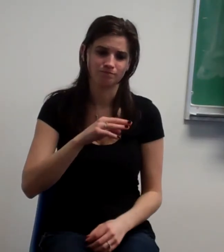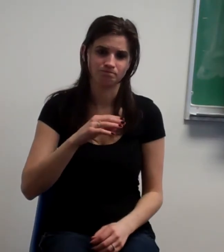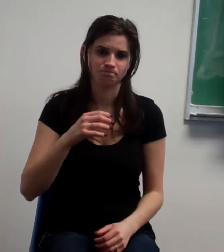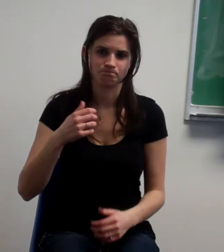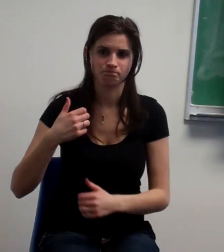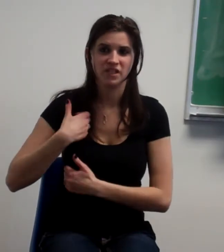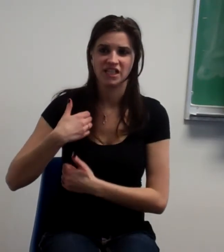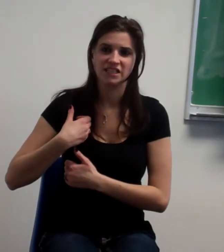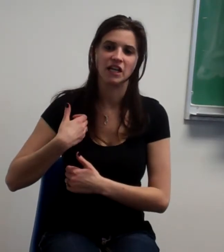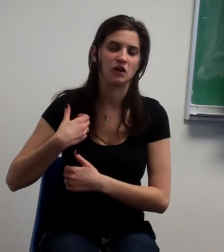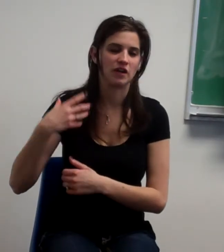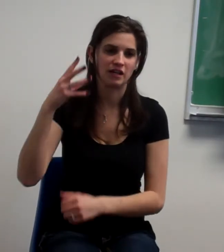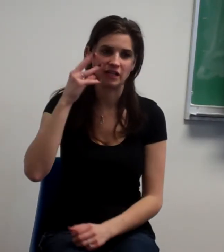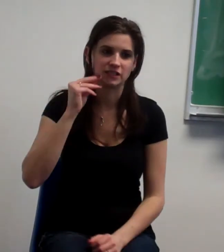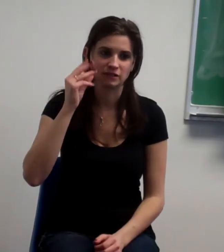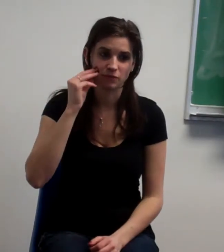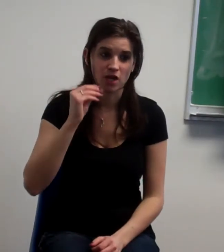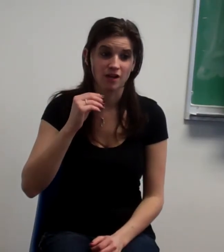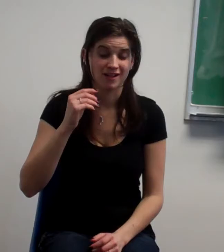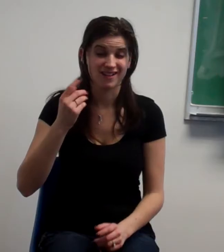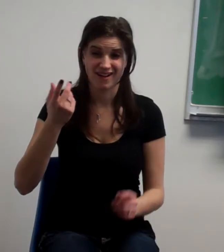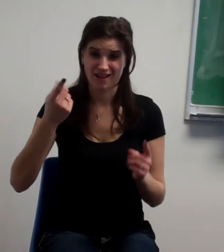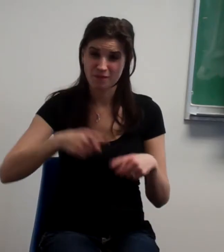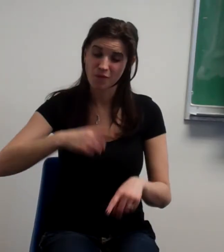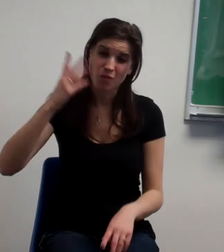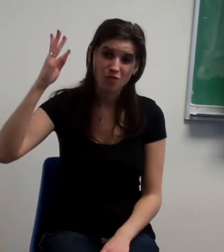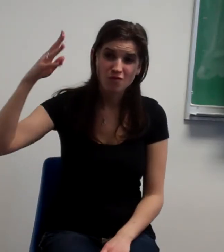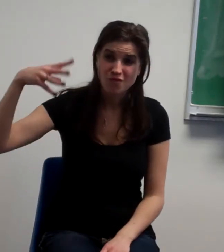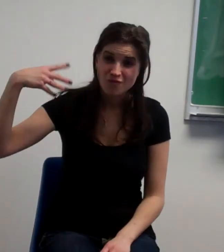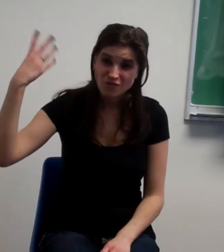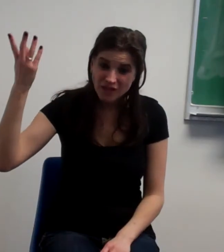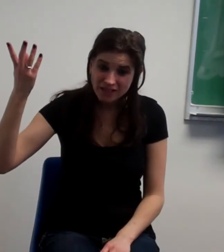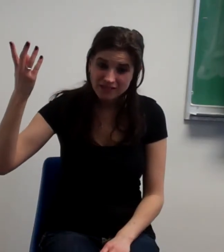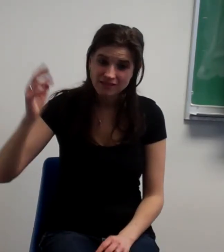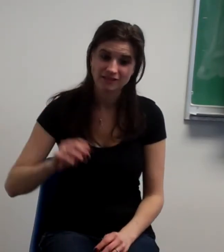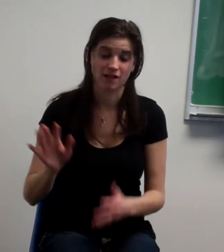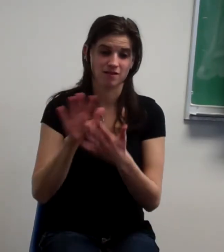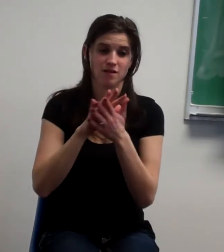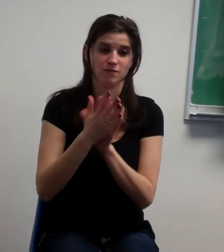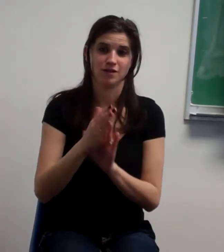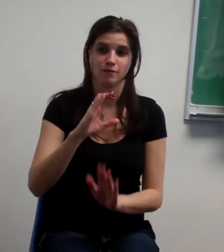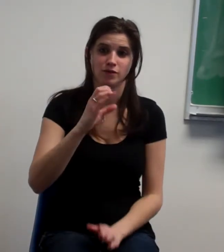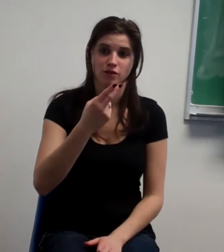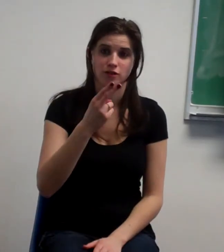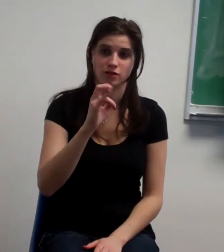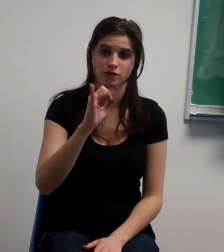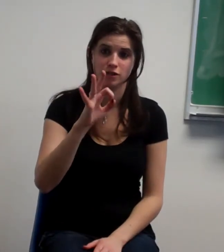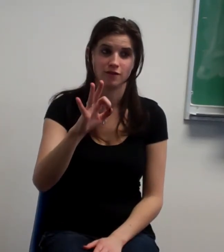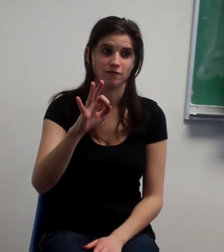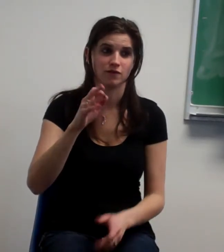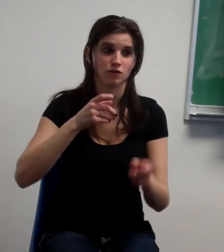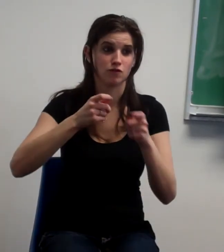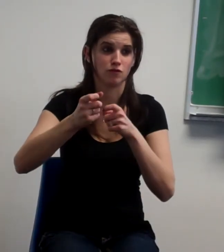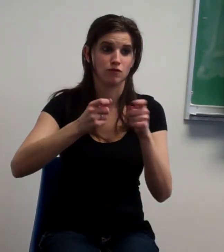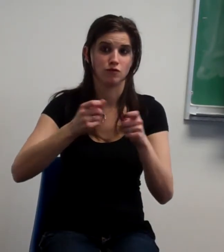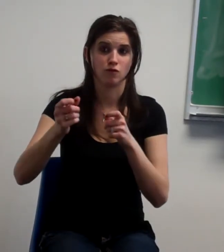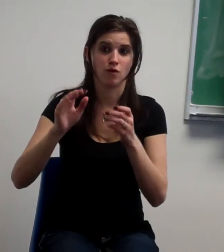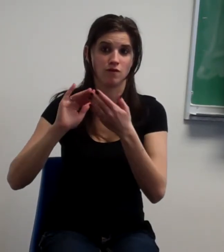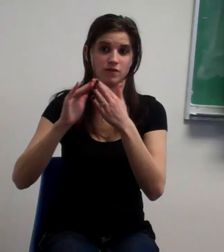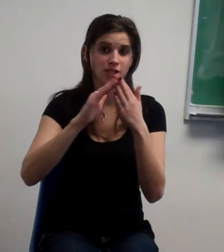He loses his mind, I guess, and then becomes a chief, right? What kinds of things is he doing? He's up there, he's taking the law